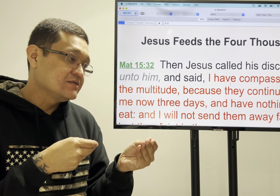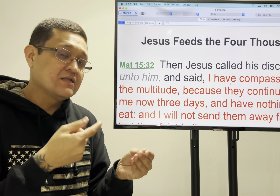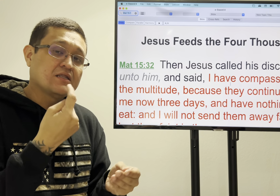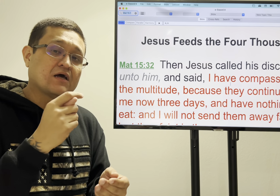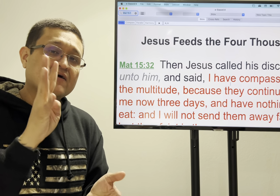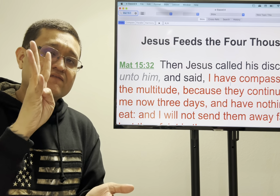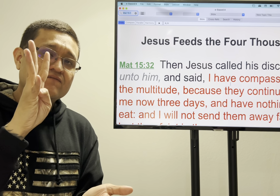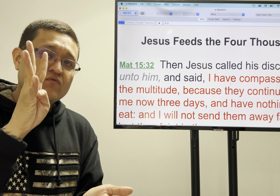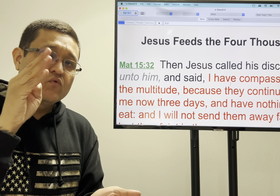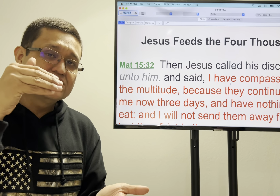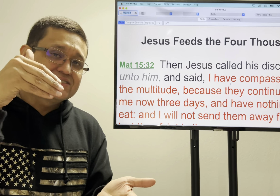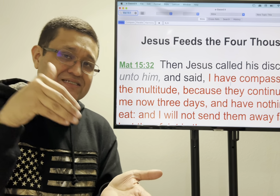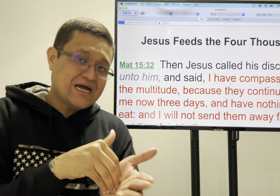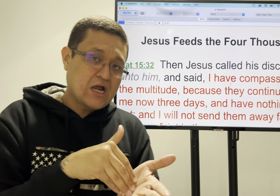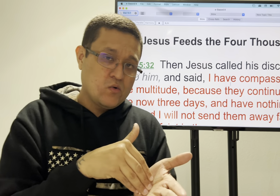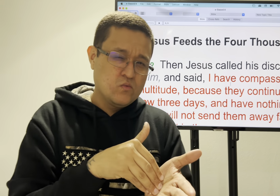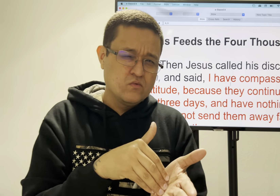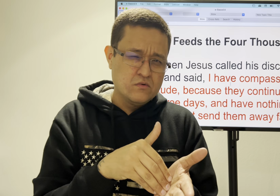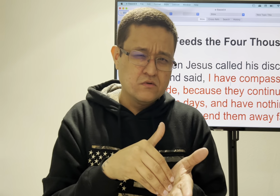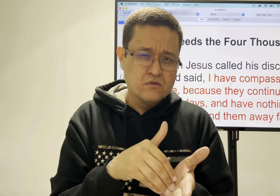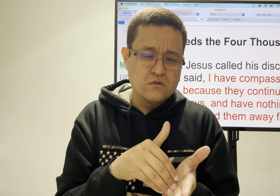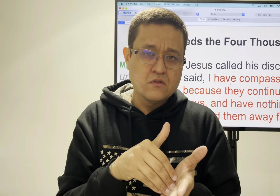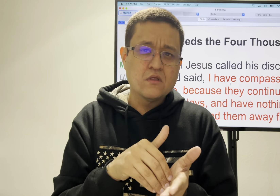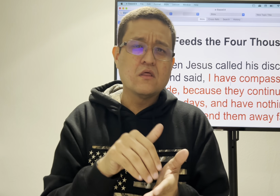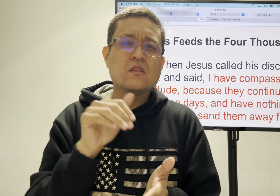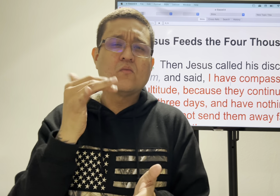And here we say it says, Jesus feeds the 4,000.